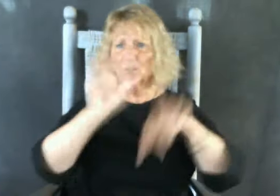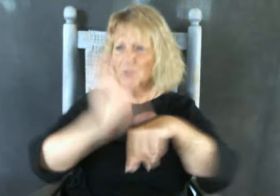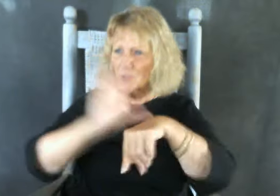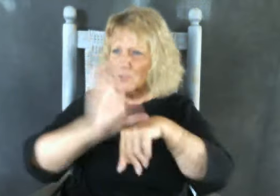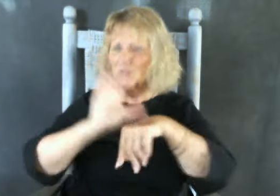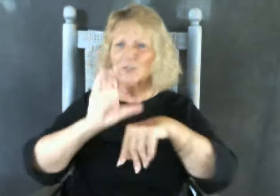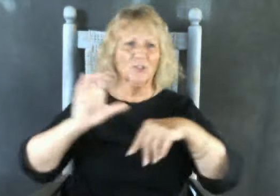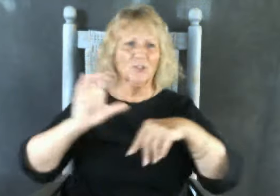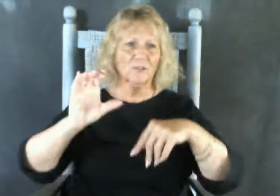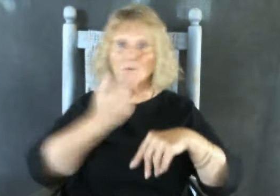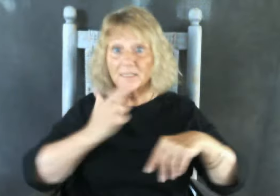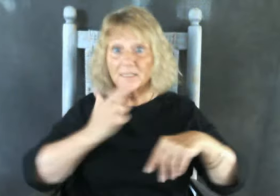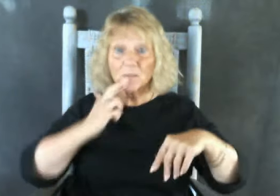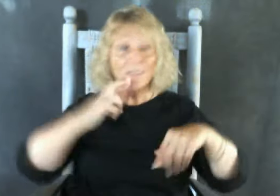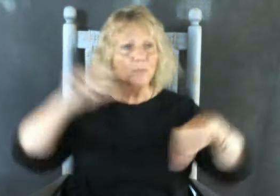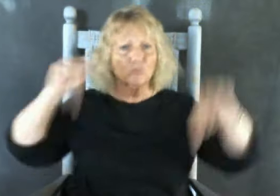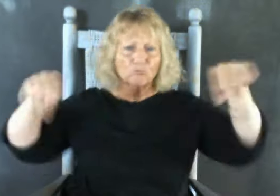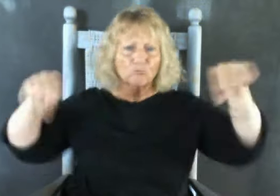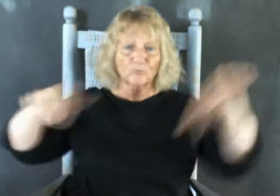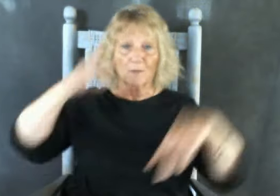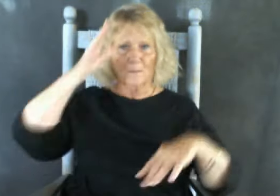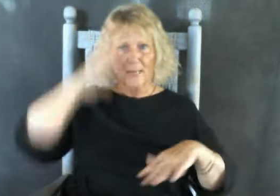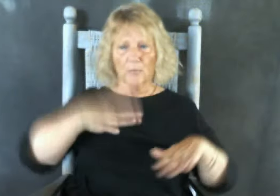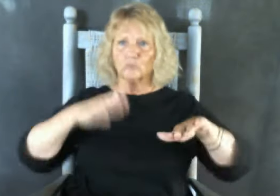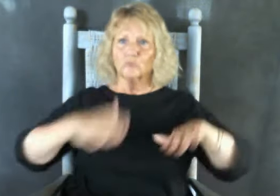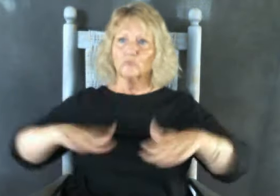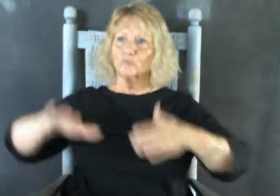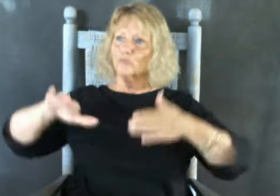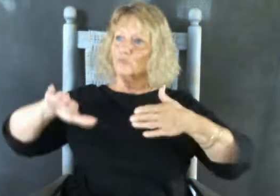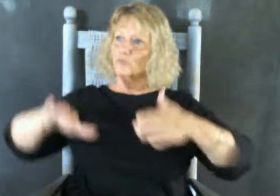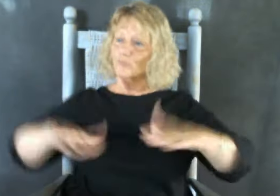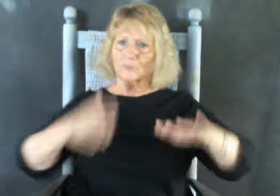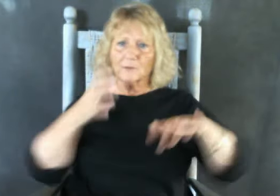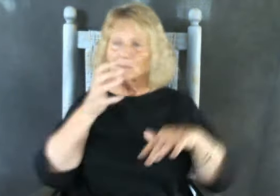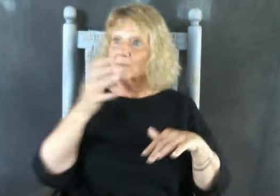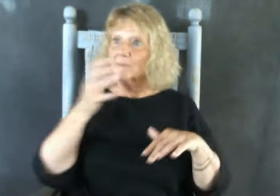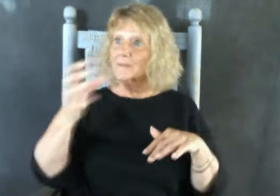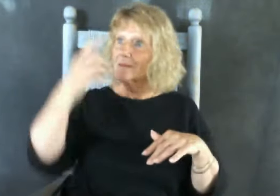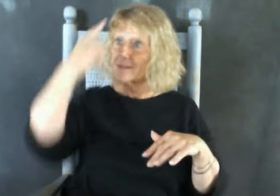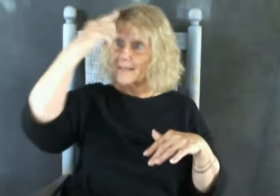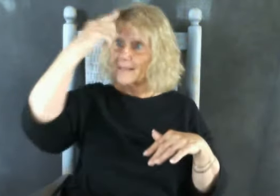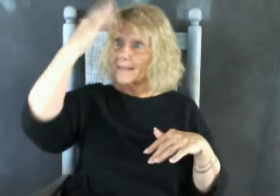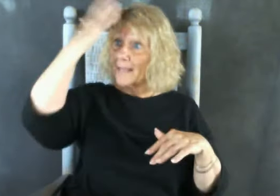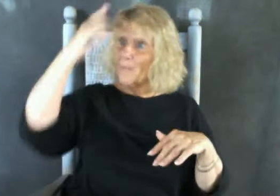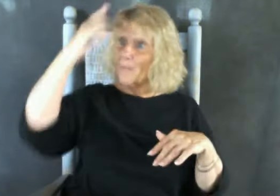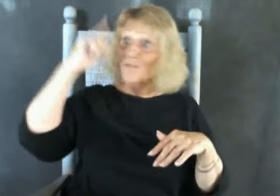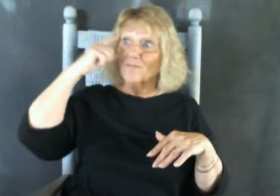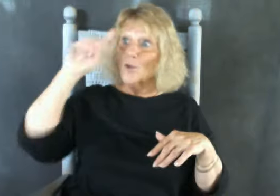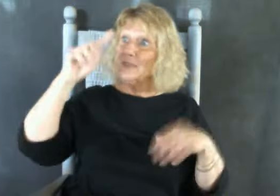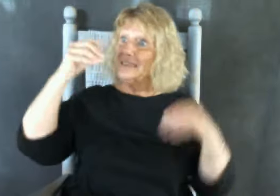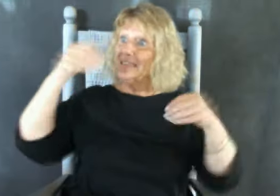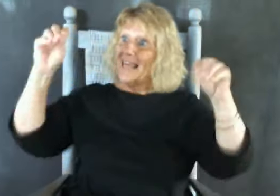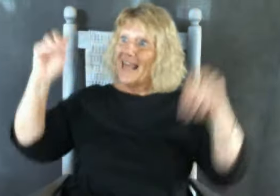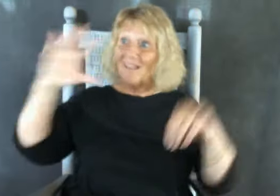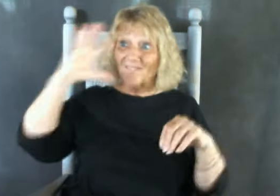the Pentagon is sort of the symbol of the U.S. military that is projected all around the world, and which some of the London had spoke out against